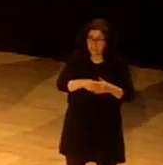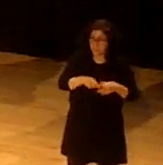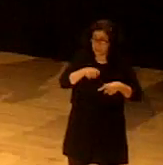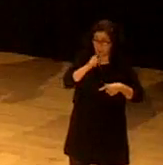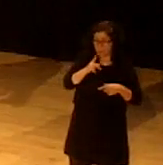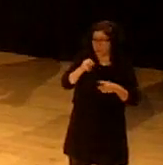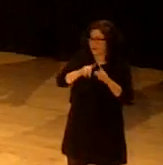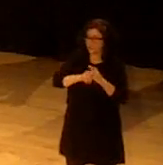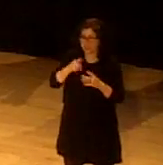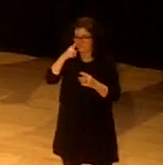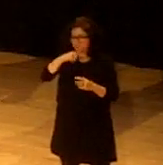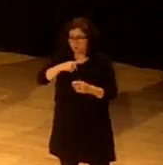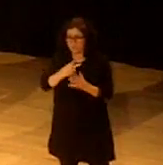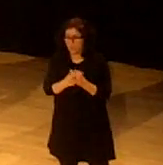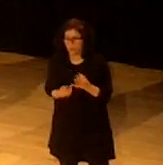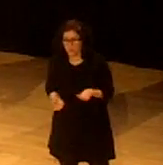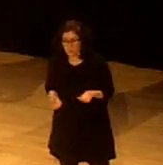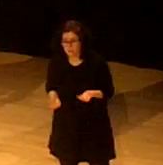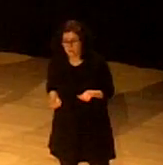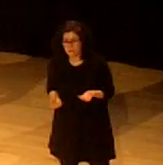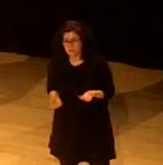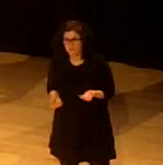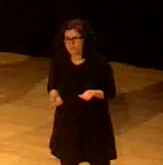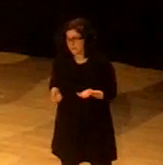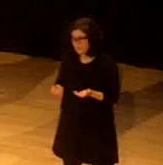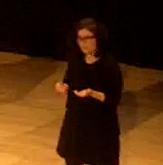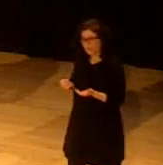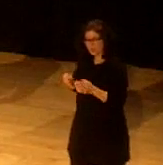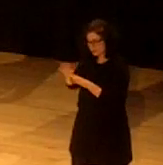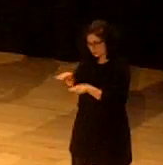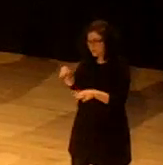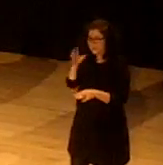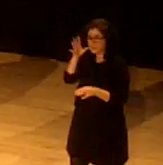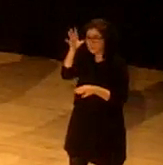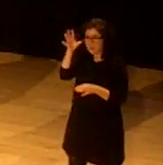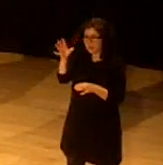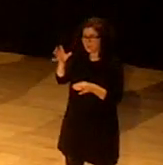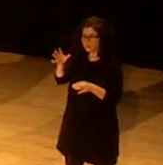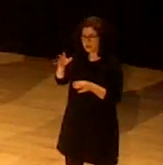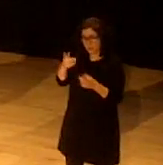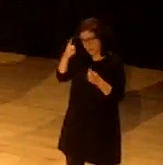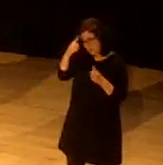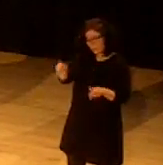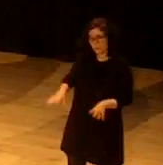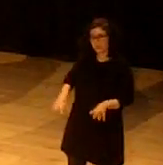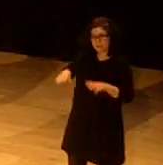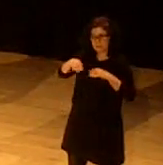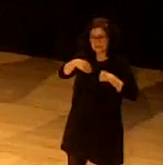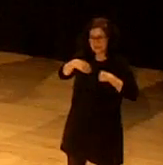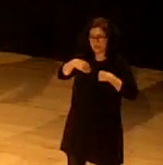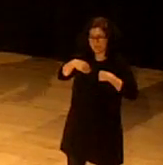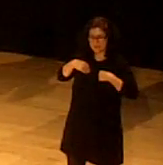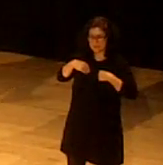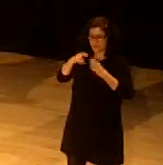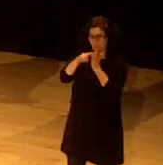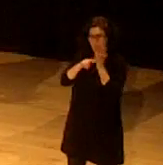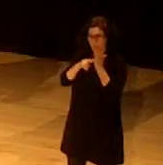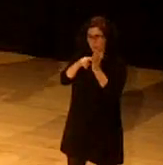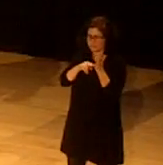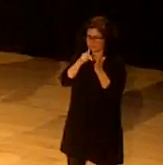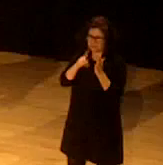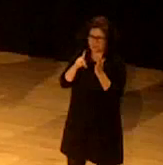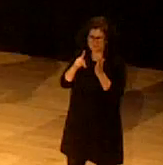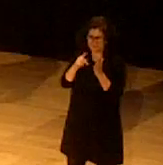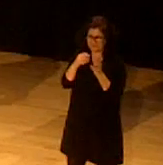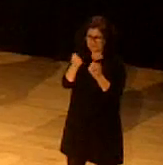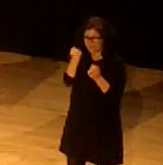born out of both of you agreeing to a construct that is a fucking fallacy. Now, it doesn't mean there is no God, but it